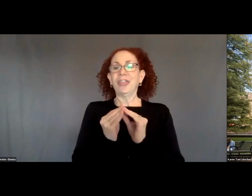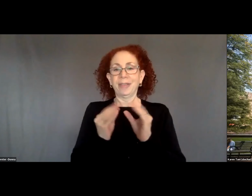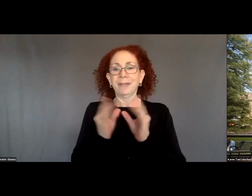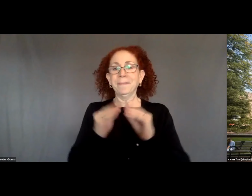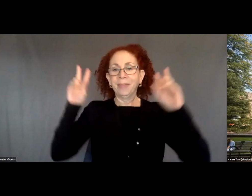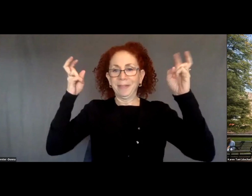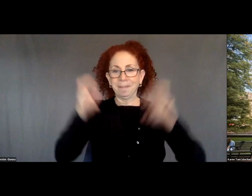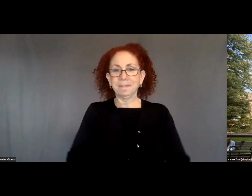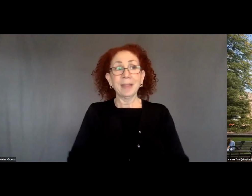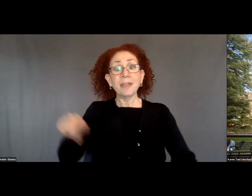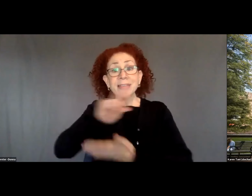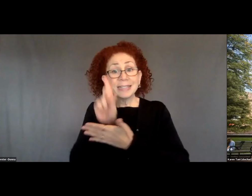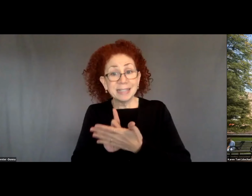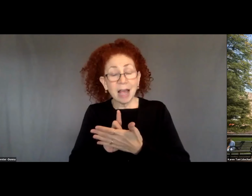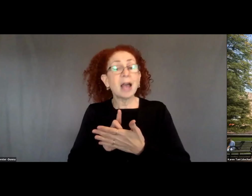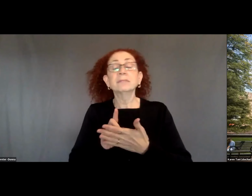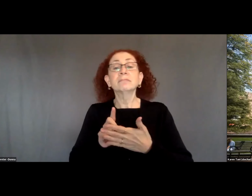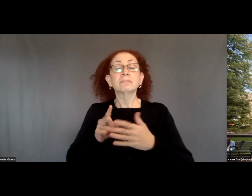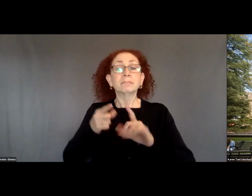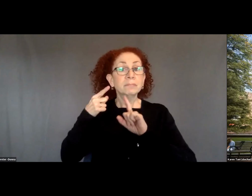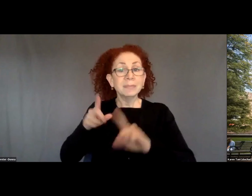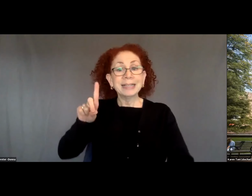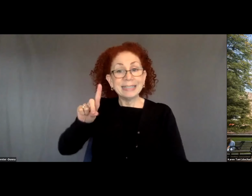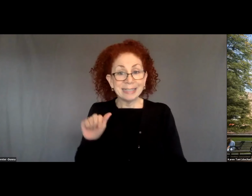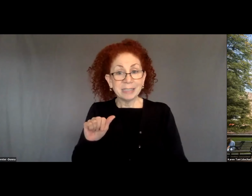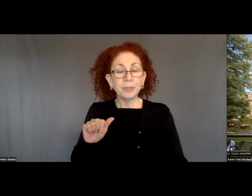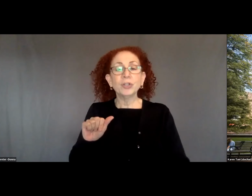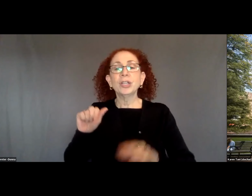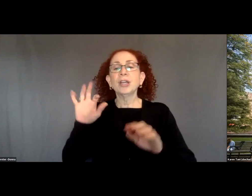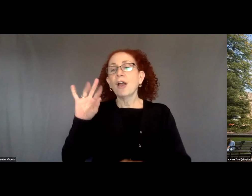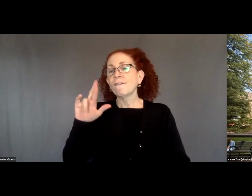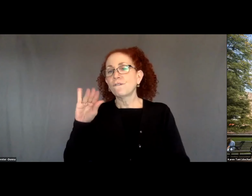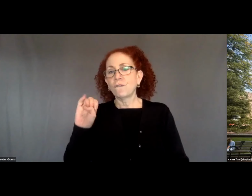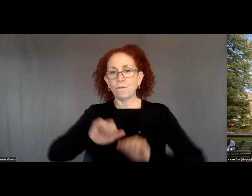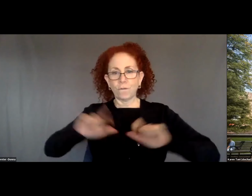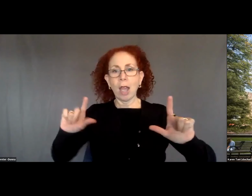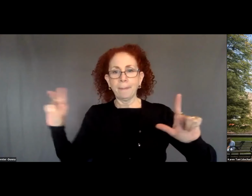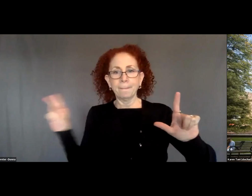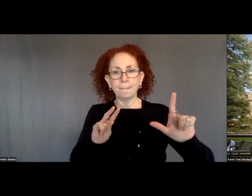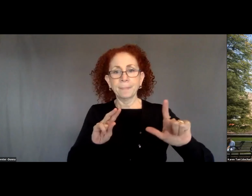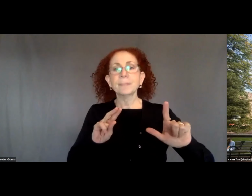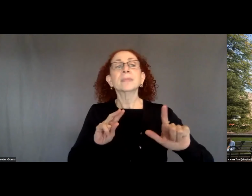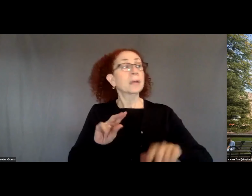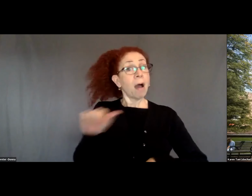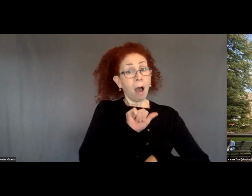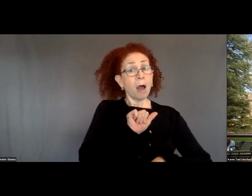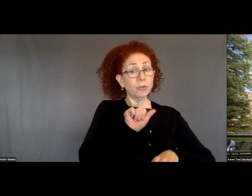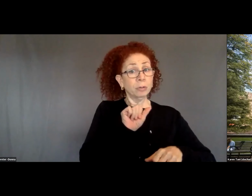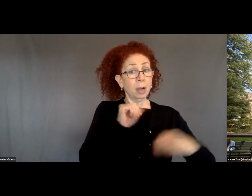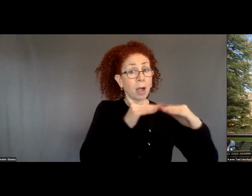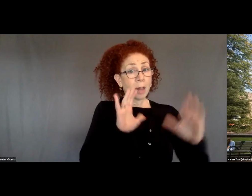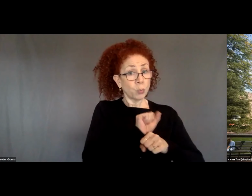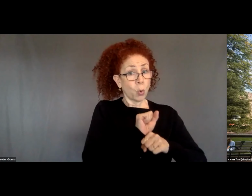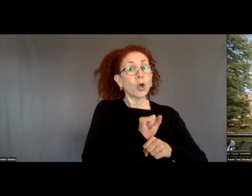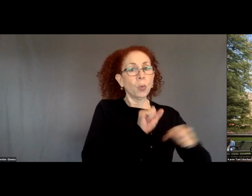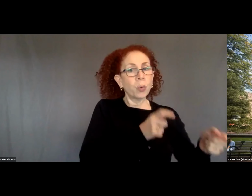we have designed this event around the idea of the disability frame. Building on the work of colleagues, we define the disability